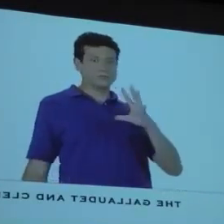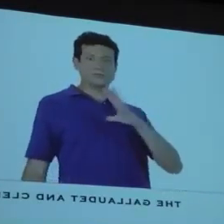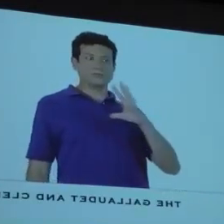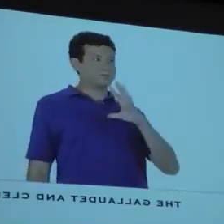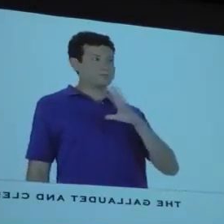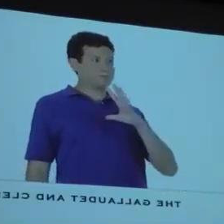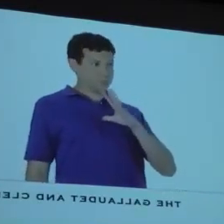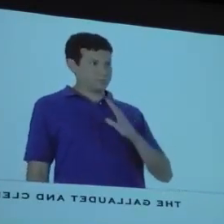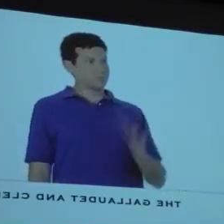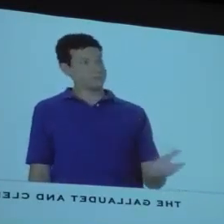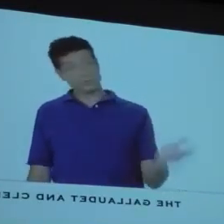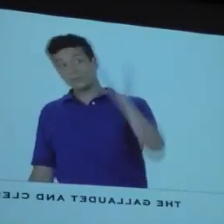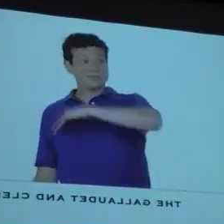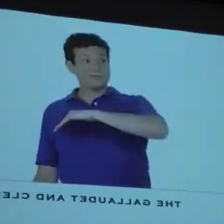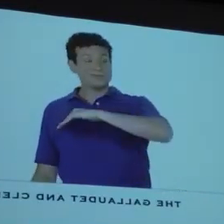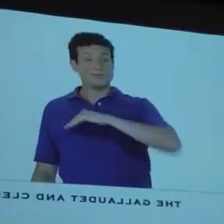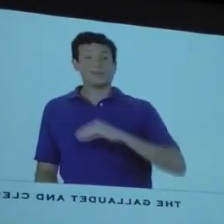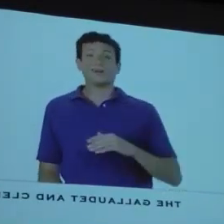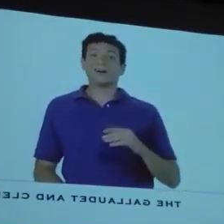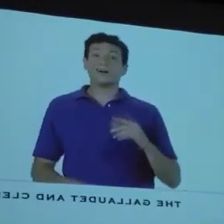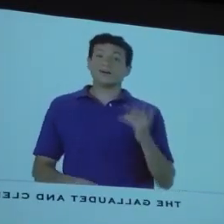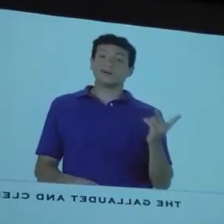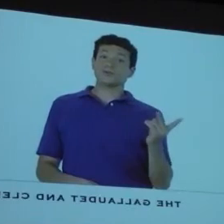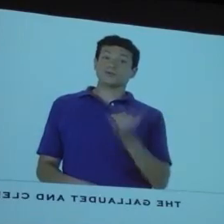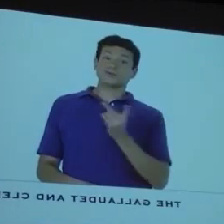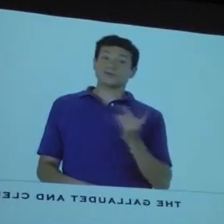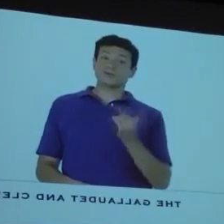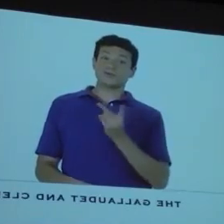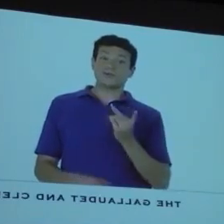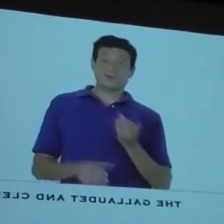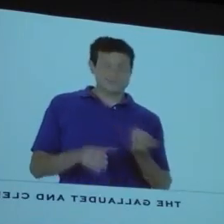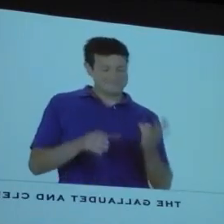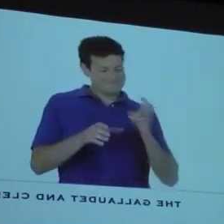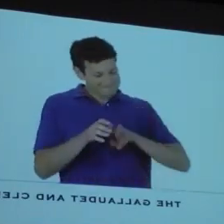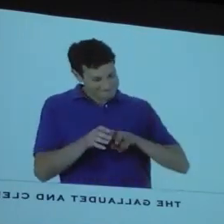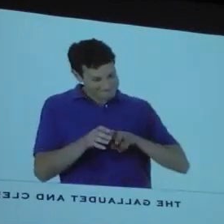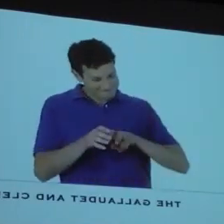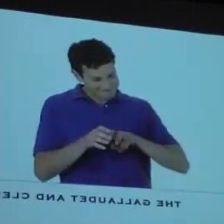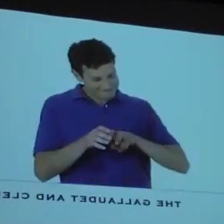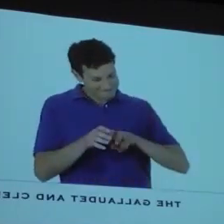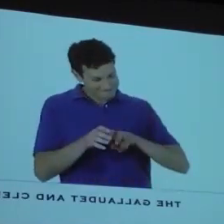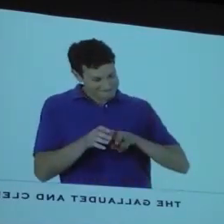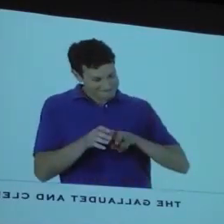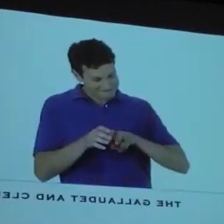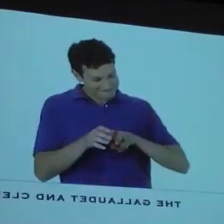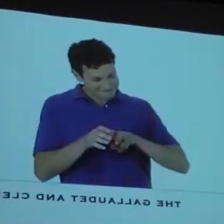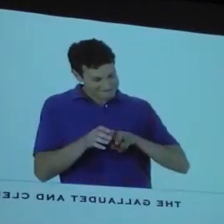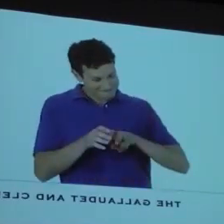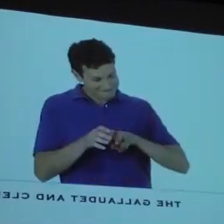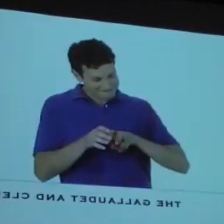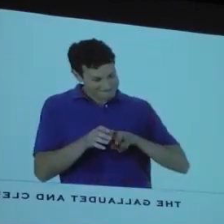Which is not what happened. But oh, this is fine. Come on. What was this? Jump over ride.